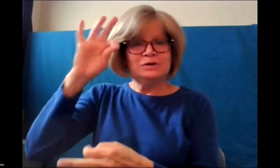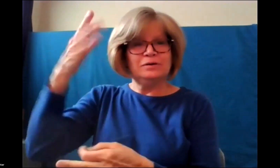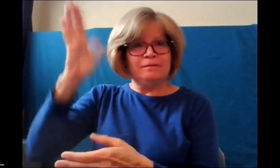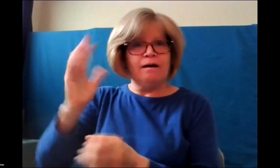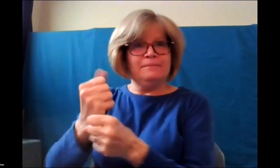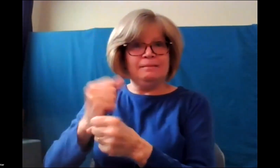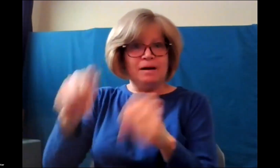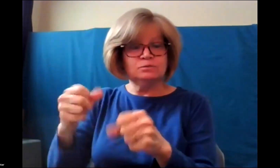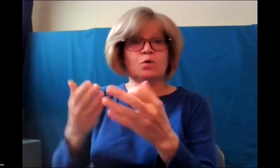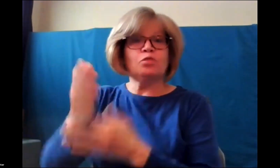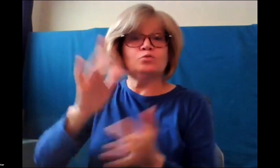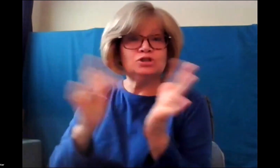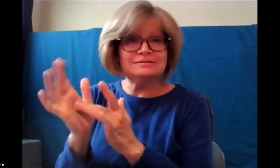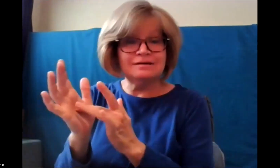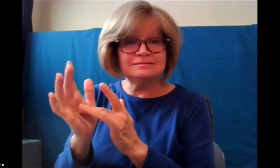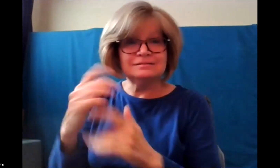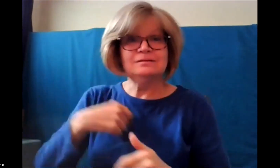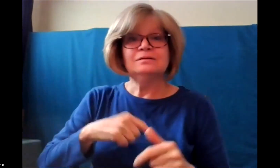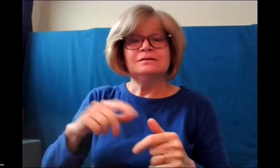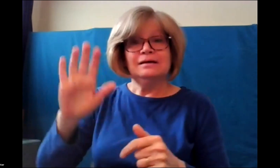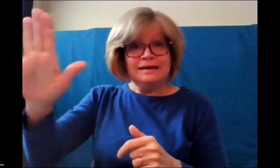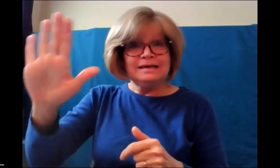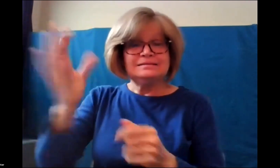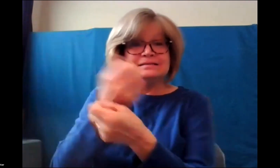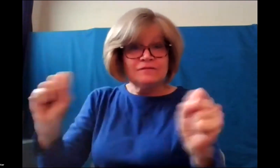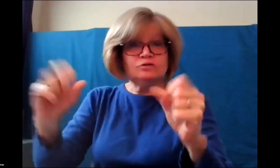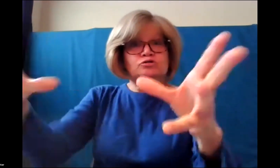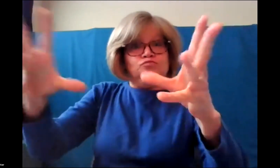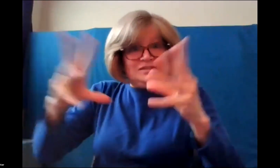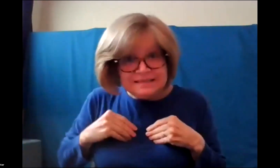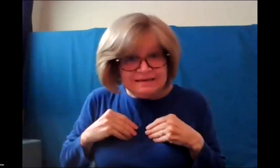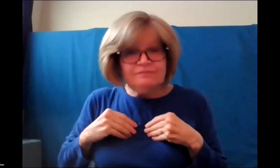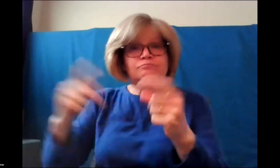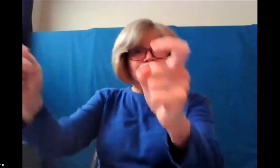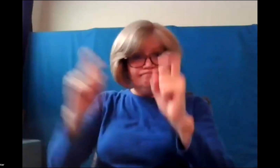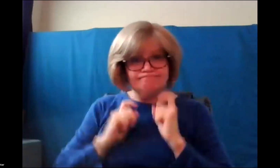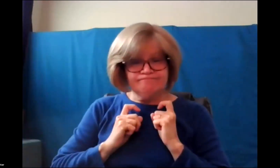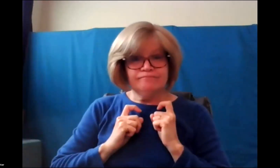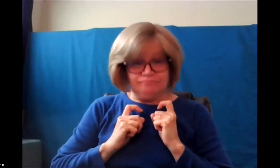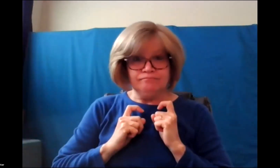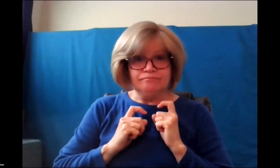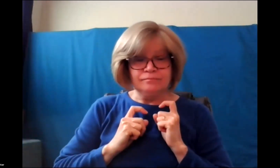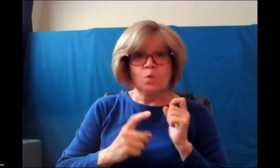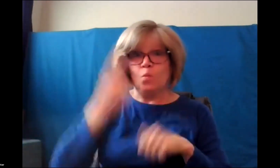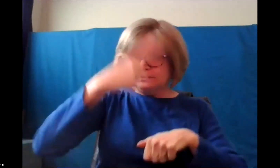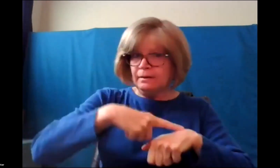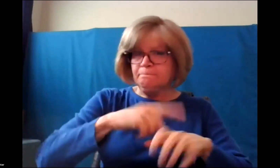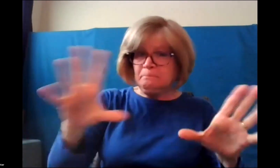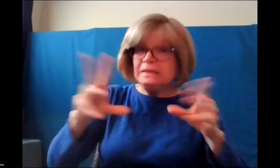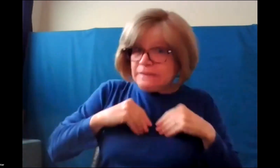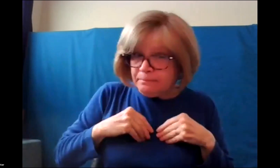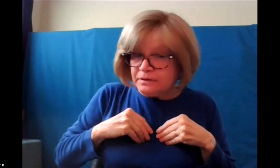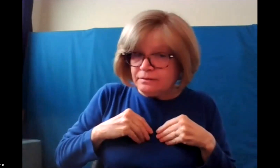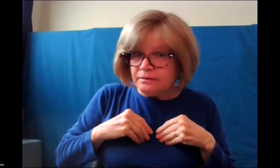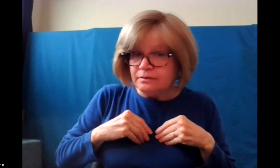in Christ Jesus. We receive the gift of salvation and new life once, consciously